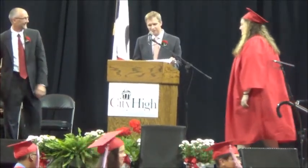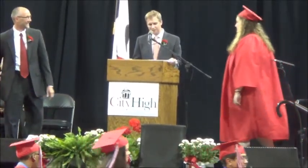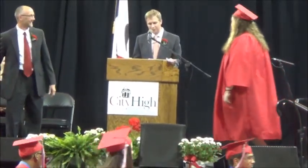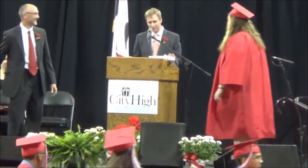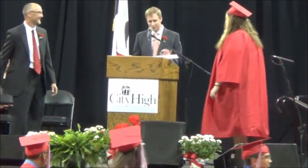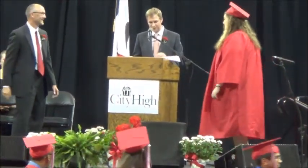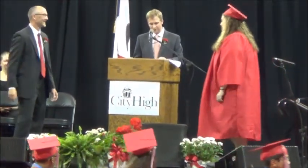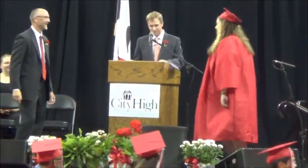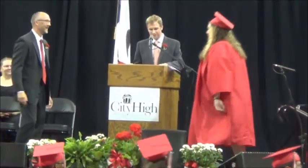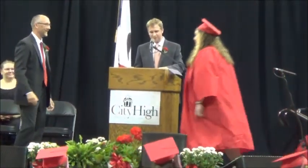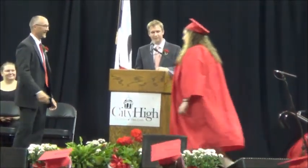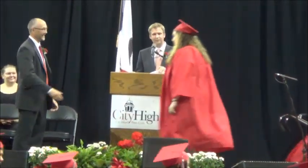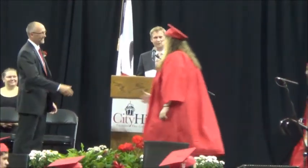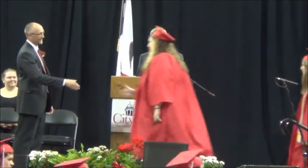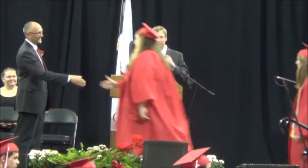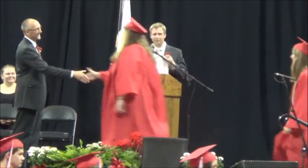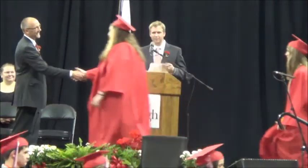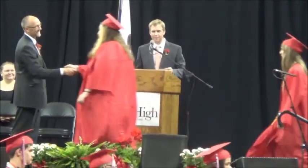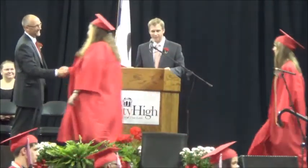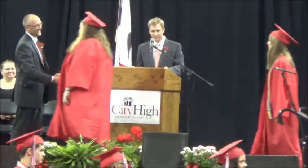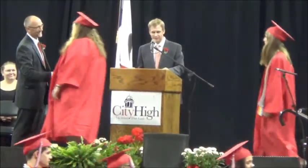Emily Braver.